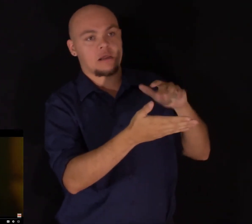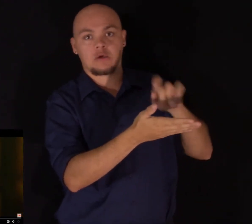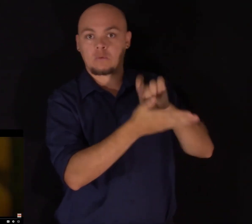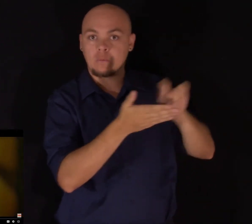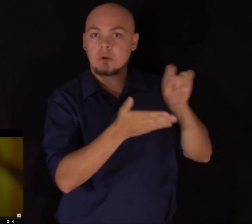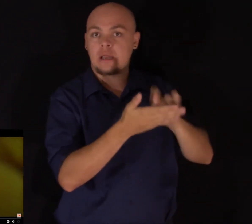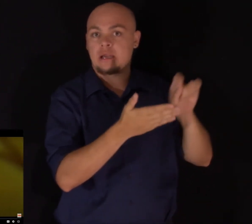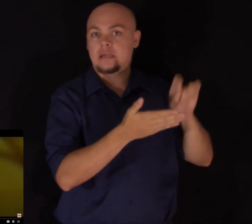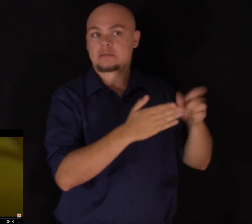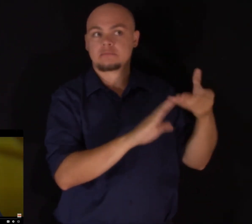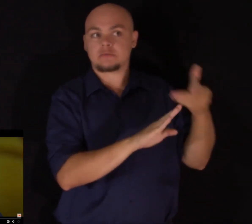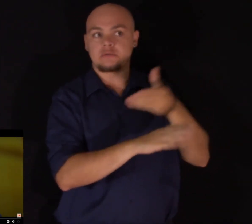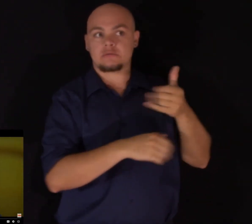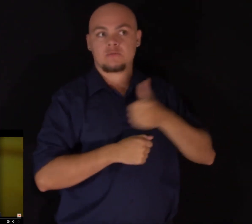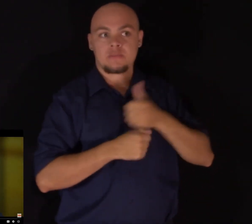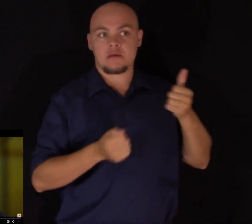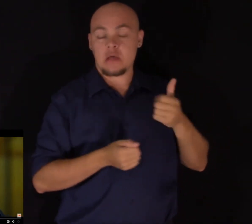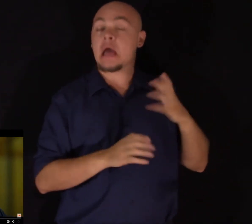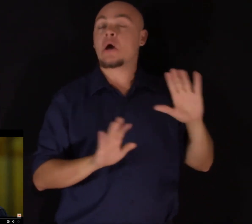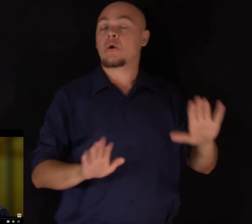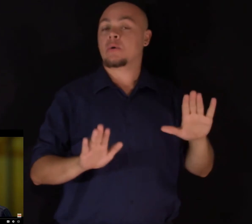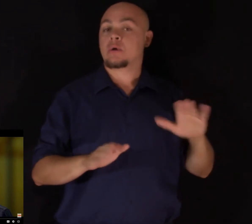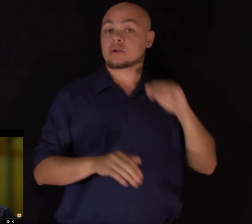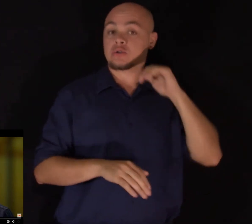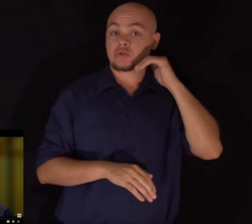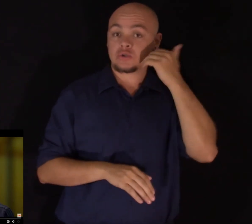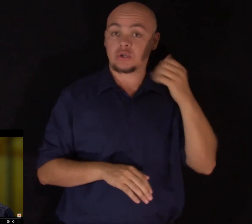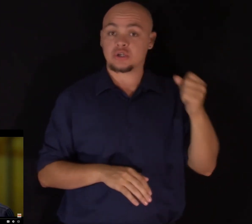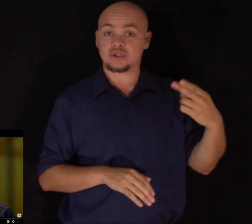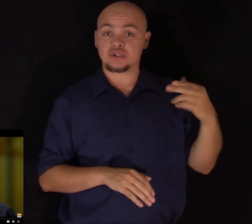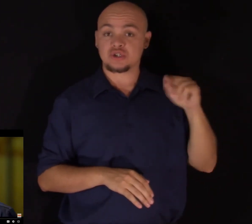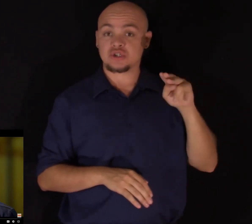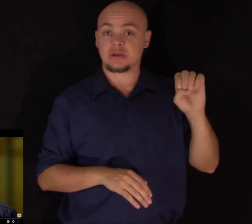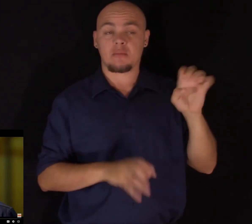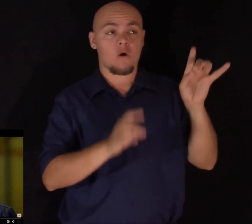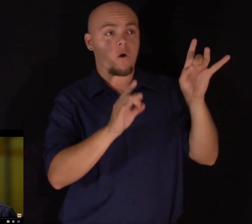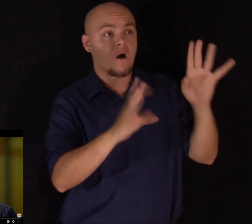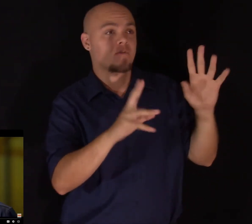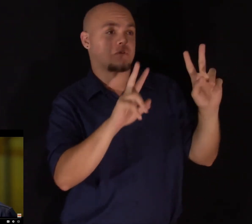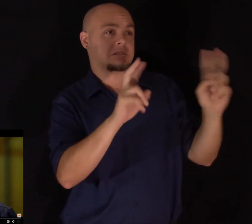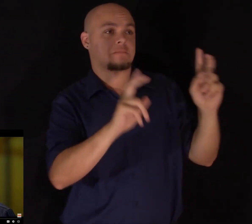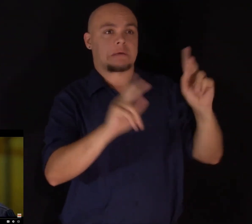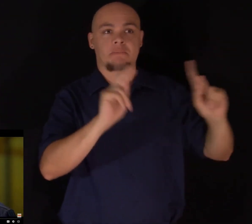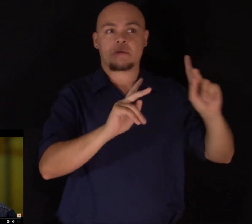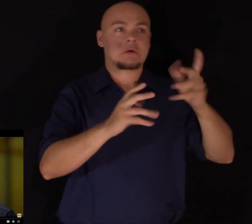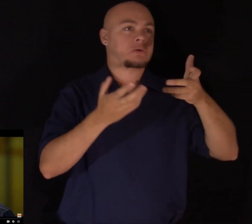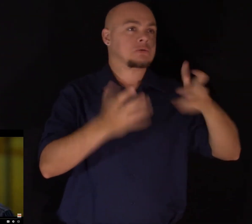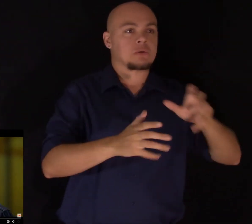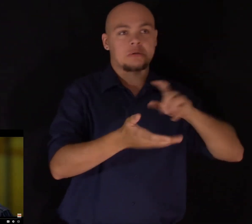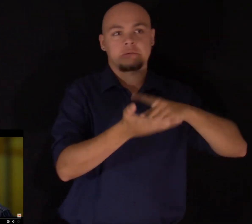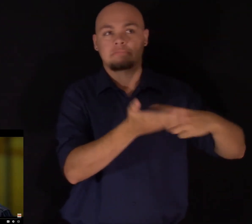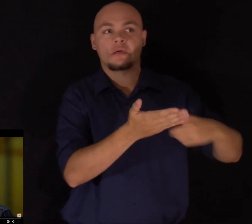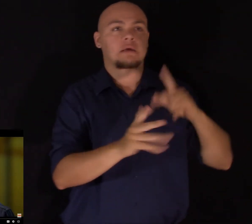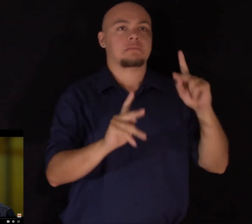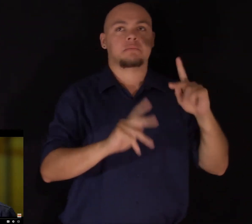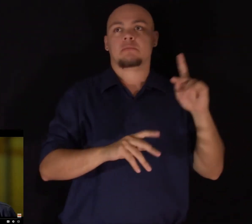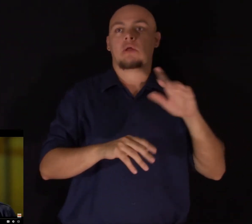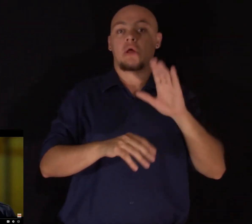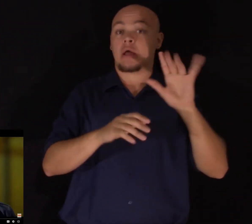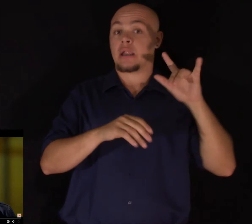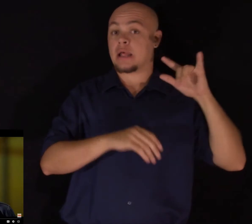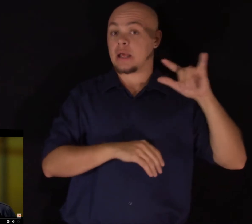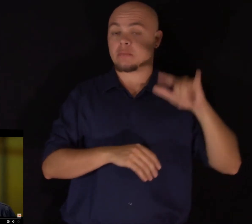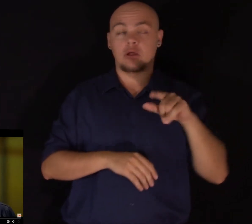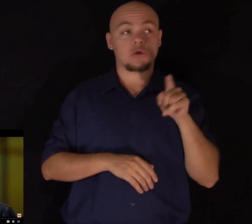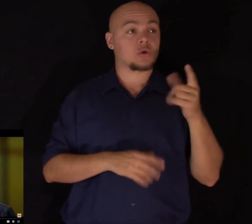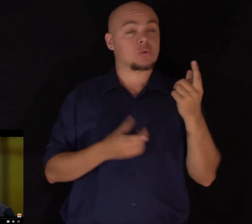vulnerability. And I thought, thank God, because shame is this horrible topic. No one wants to talk about it. It's the best way to shut people down on an airplane. What